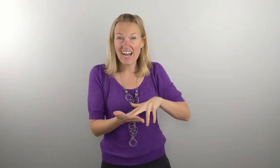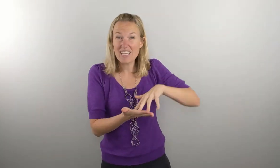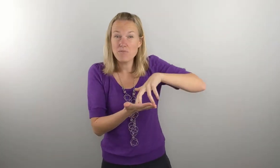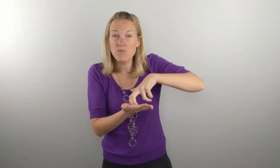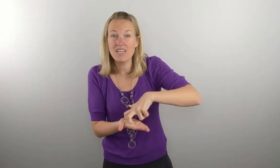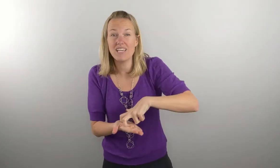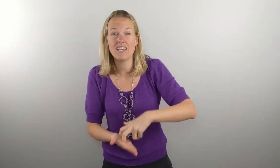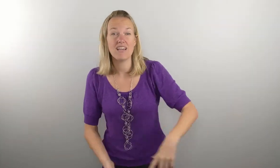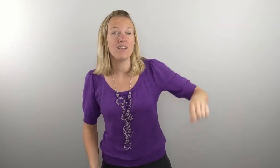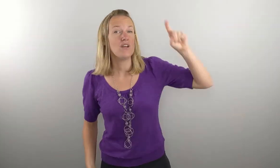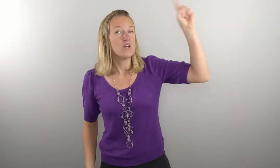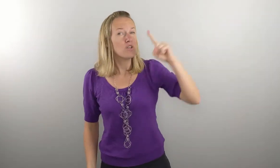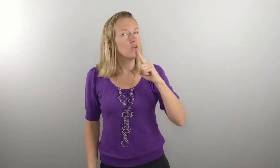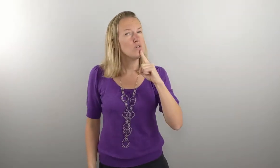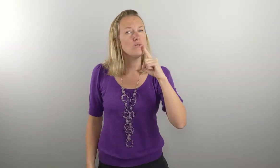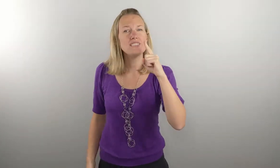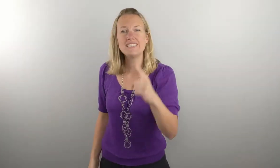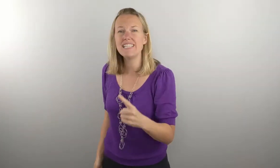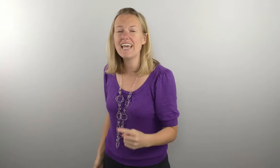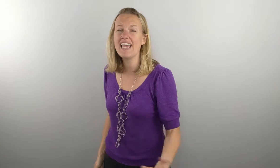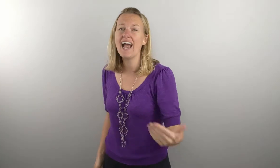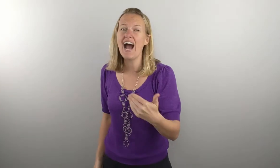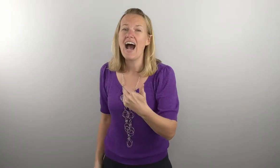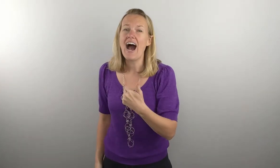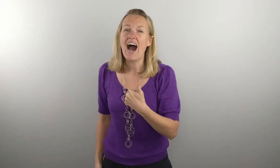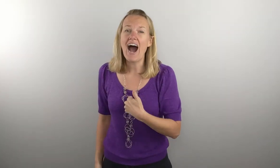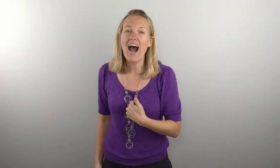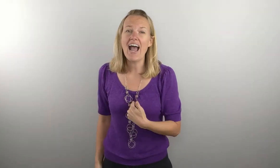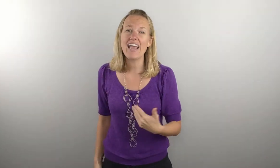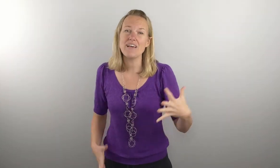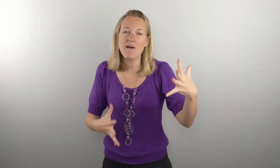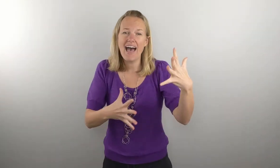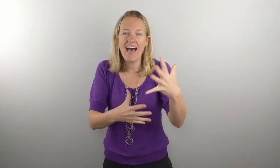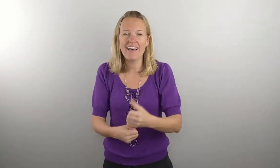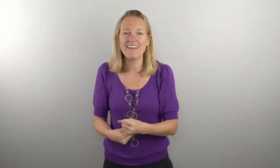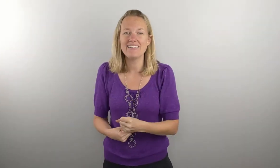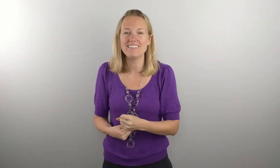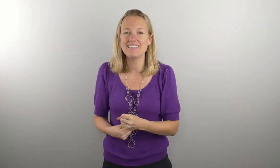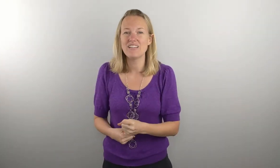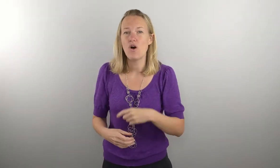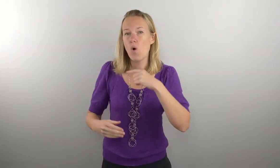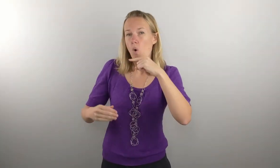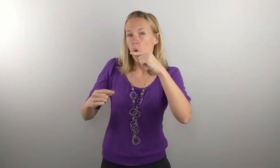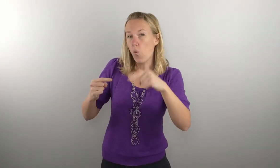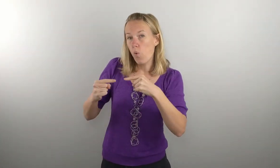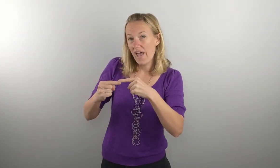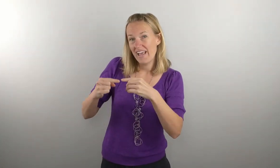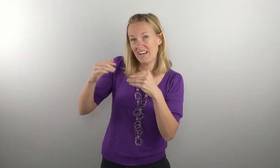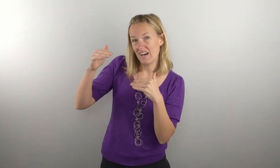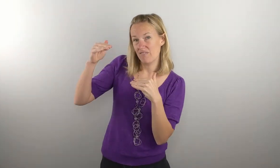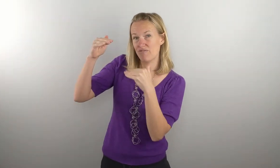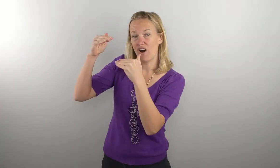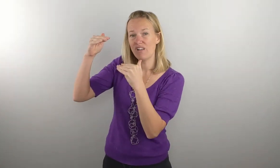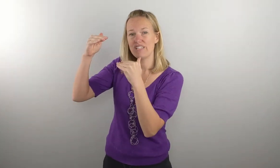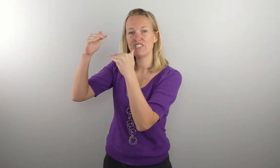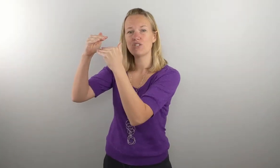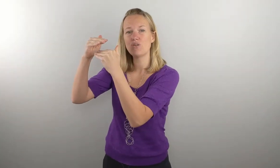am weak. You say I am held when I'm falling